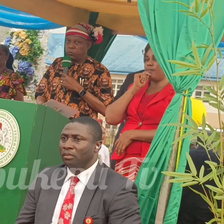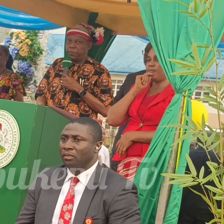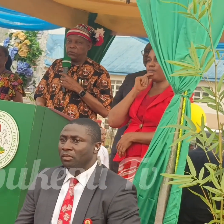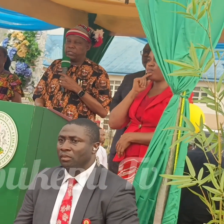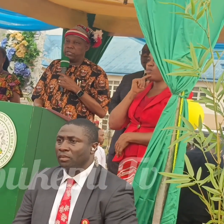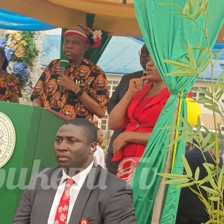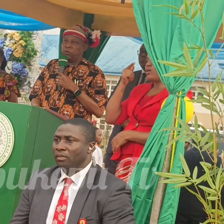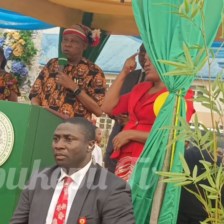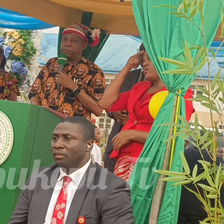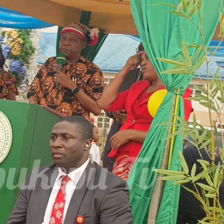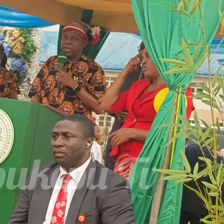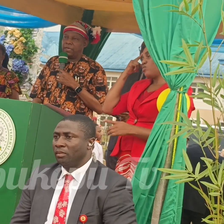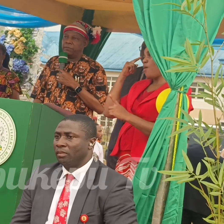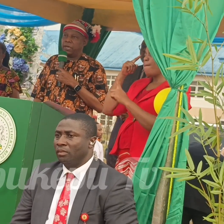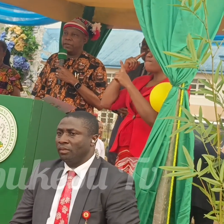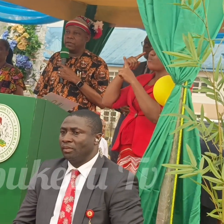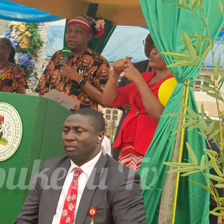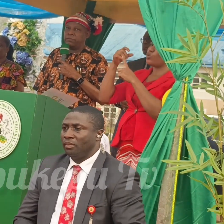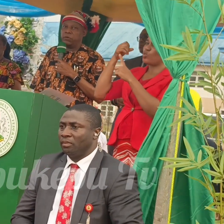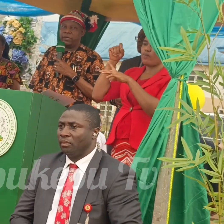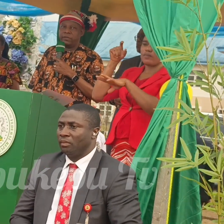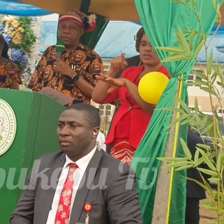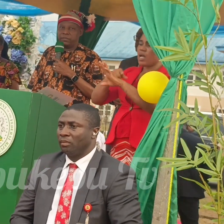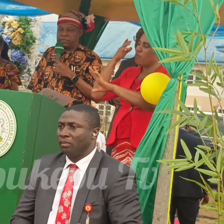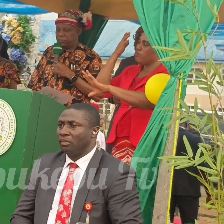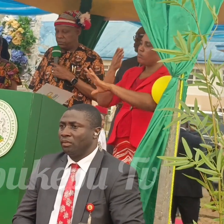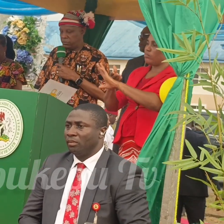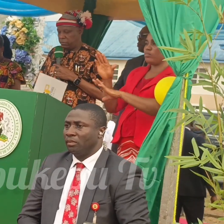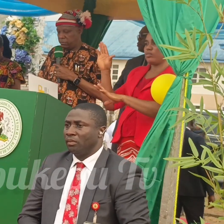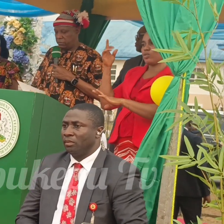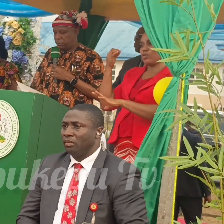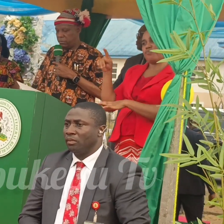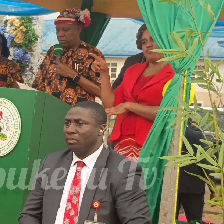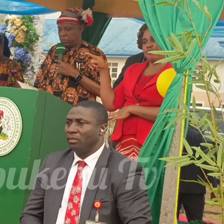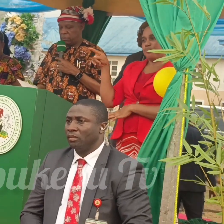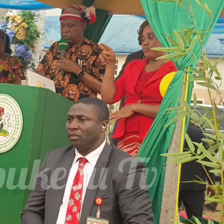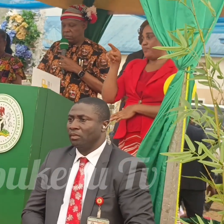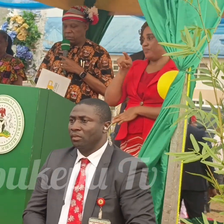Due to paucity of time, I crave your indulgence